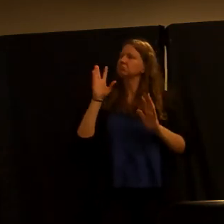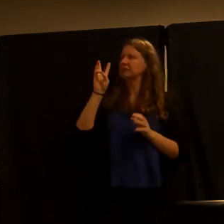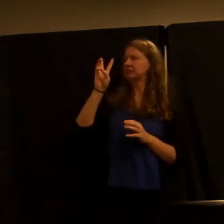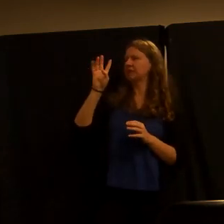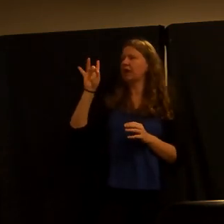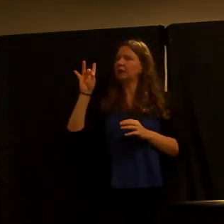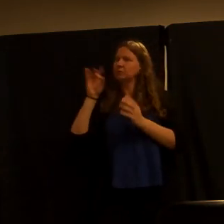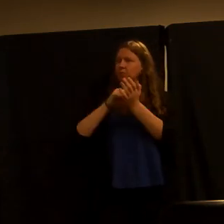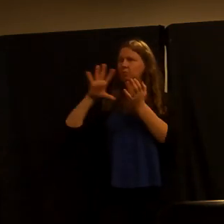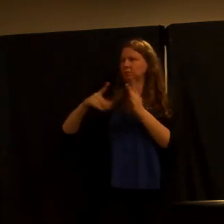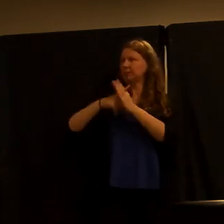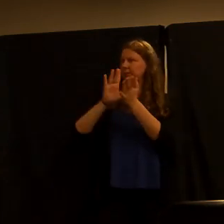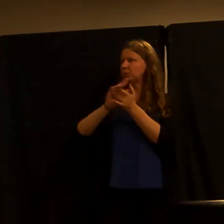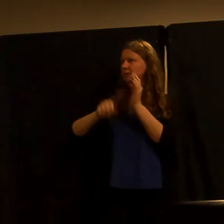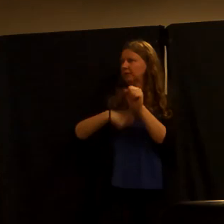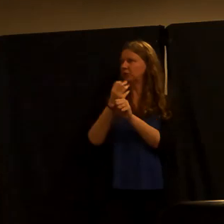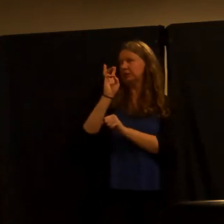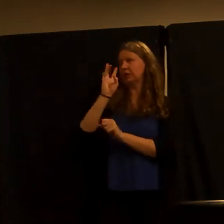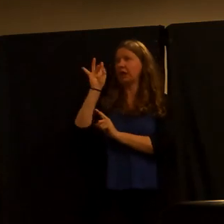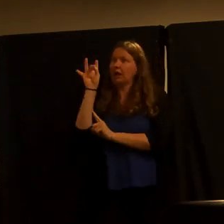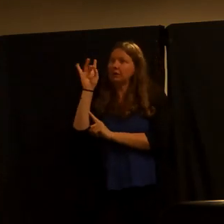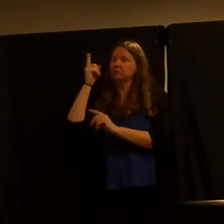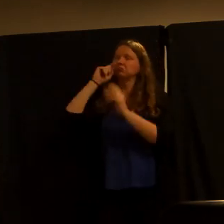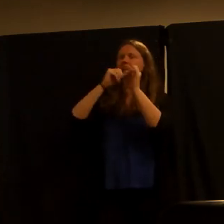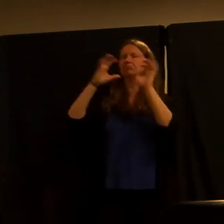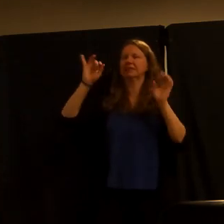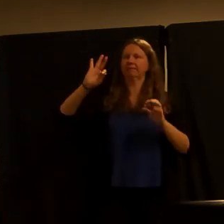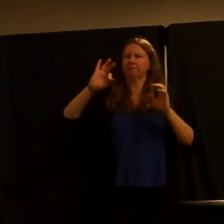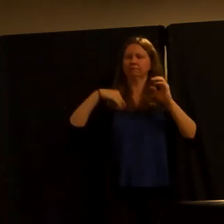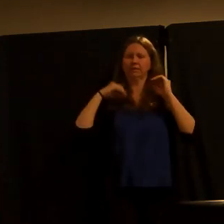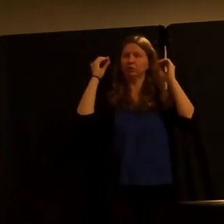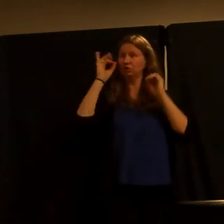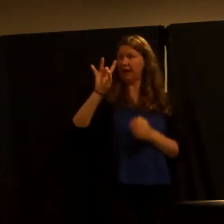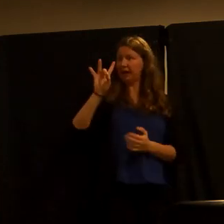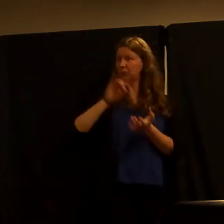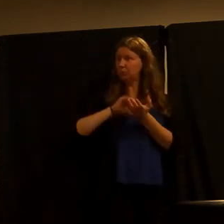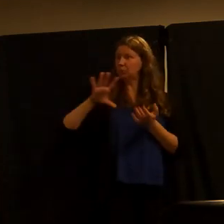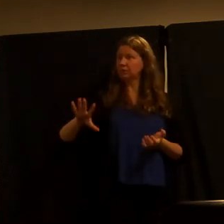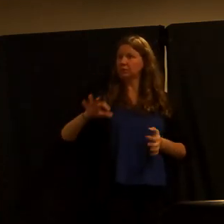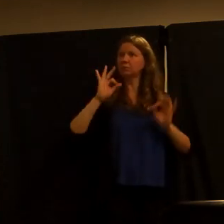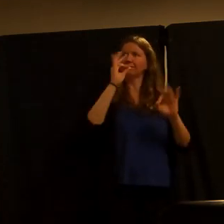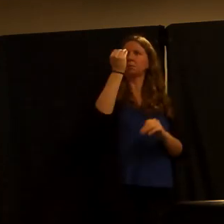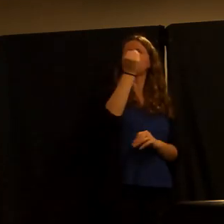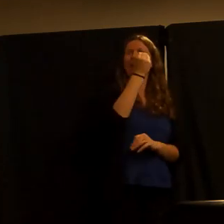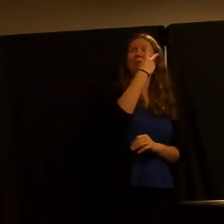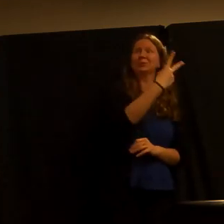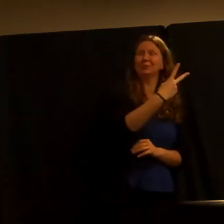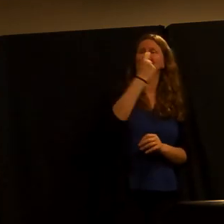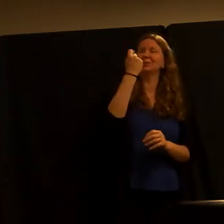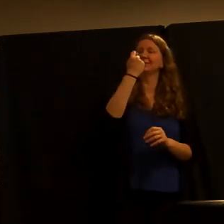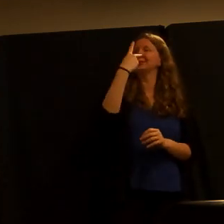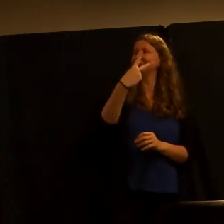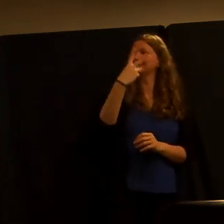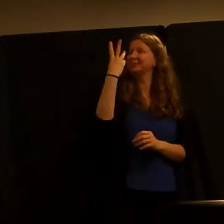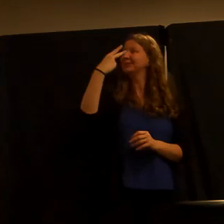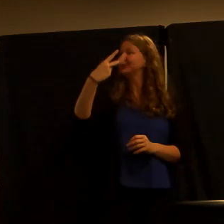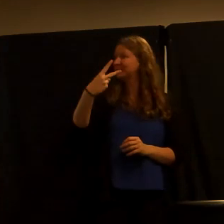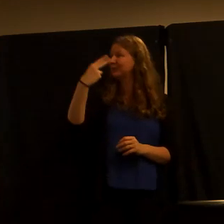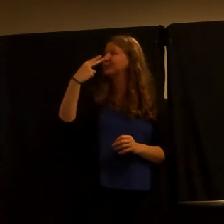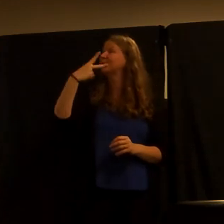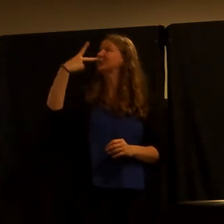prior to the budget cuts, we would have 6 to 8 students. So if you're teaching 8 students in the classroom,